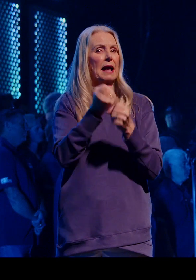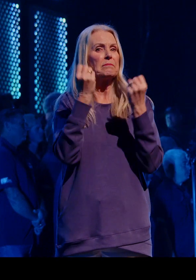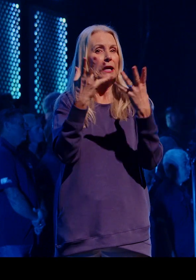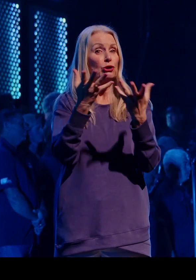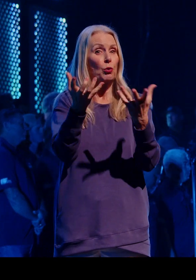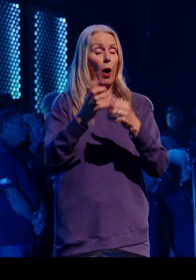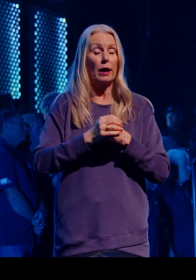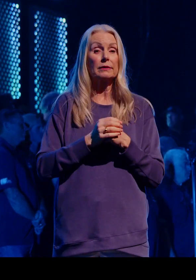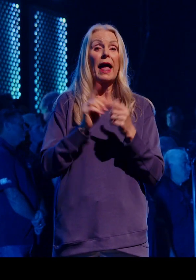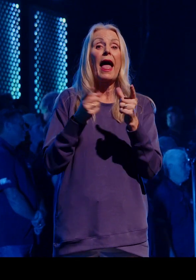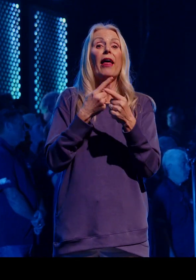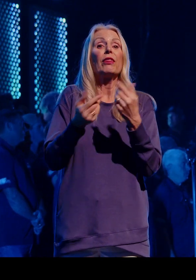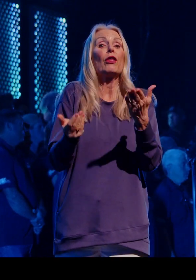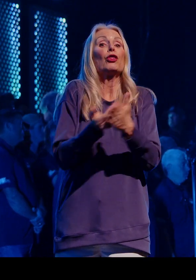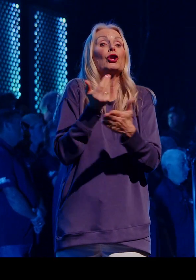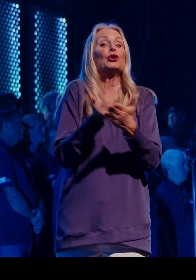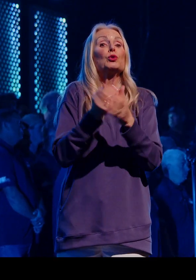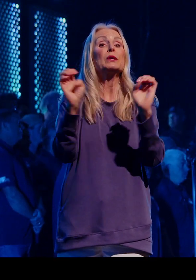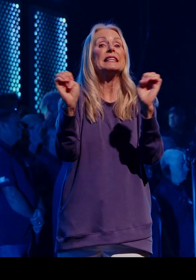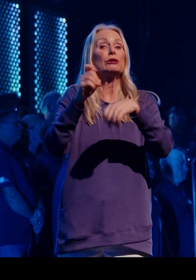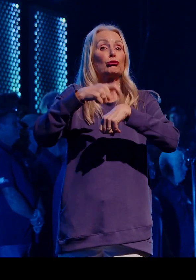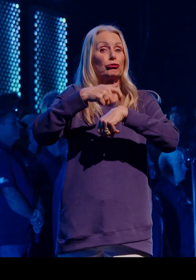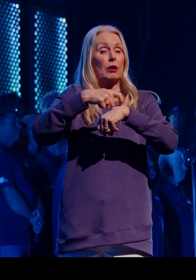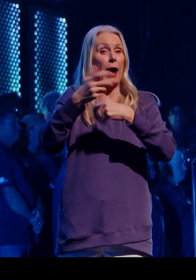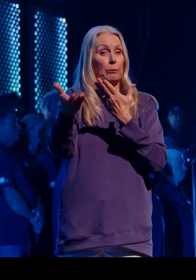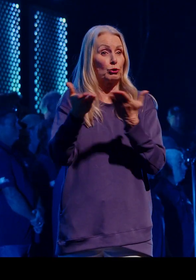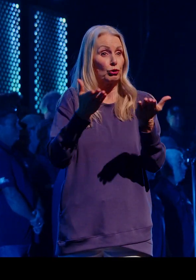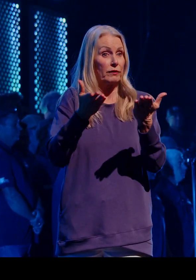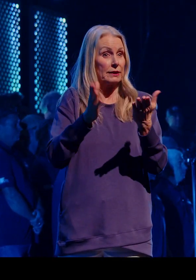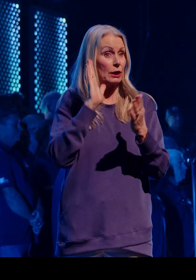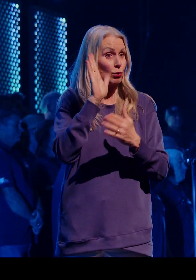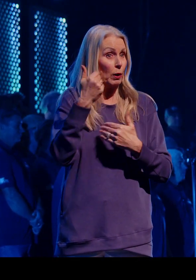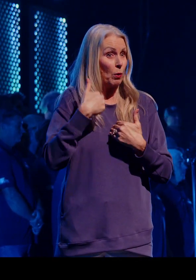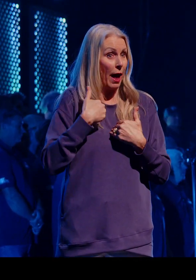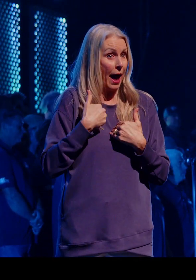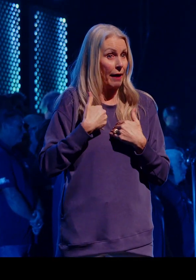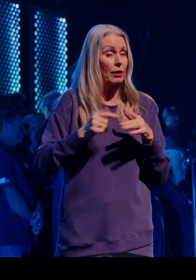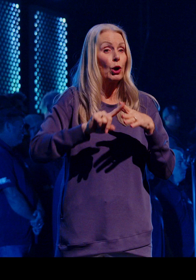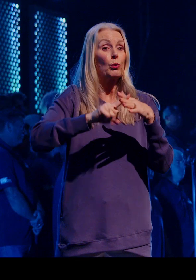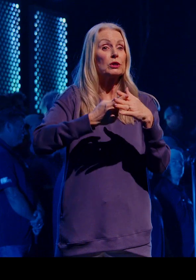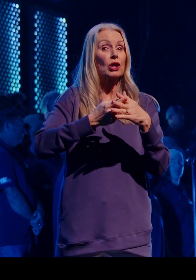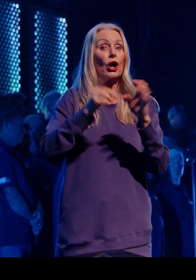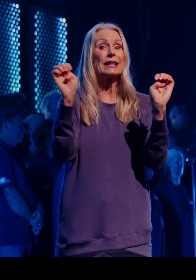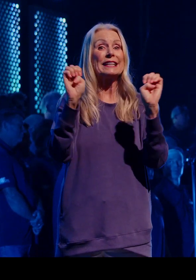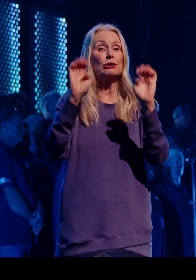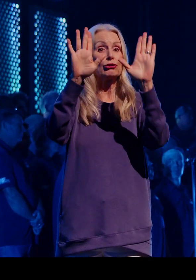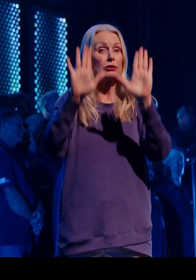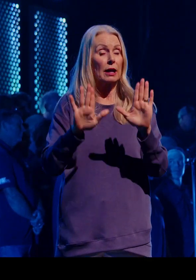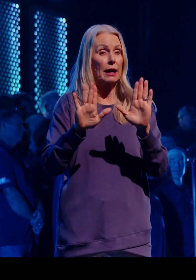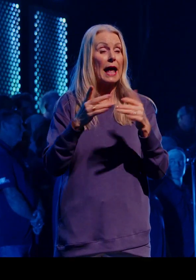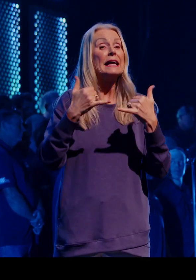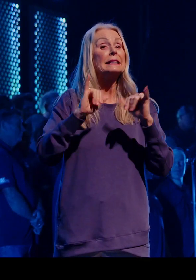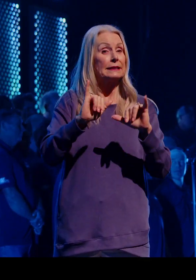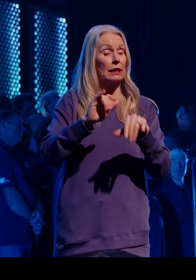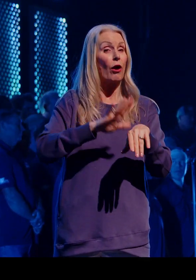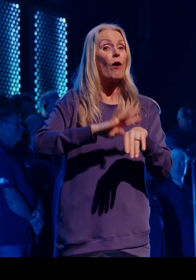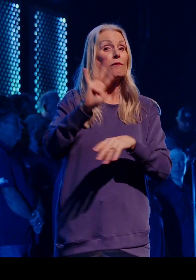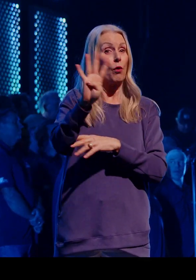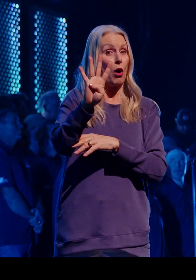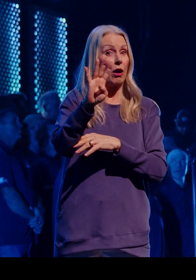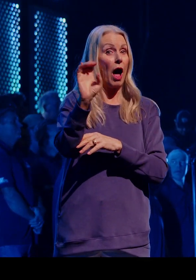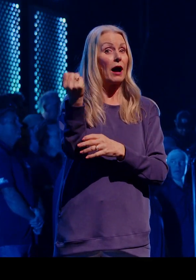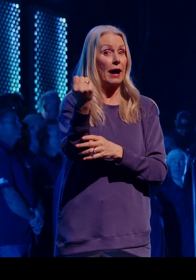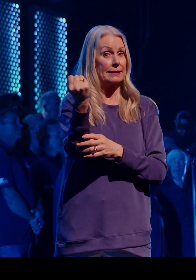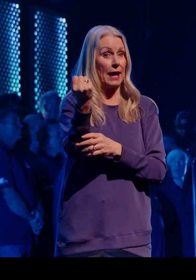Easter services that are coming up, we've got a new service that we're going to be implementing on Easter Sunday, right? So we still have our Saturday 4 o'clock, our 4 p.m.